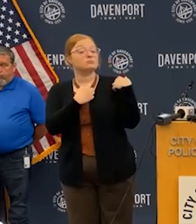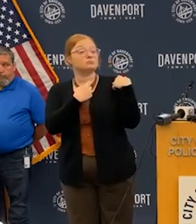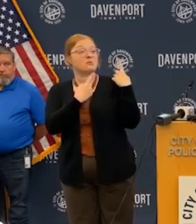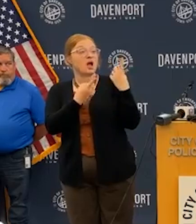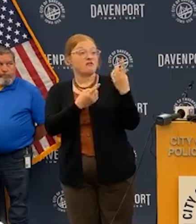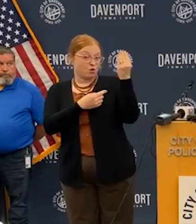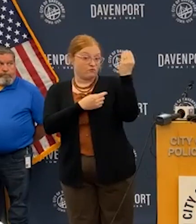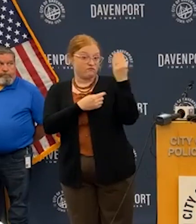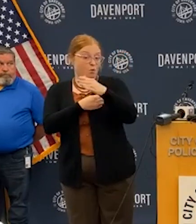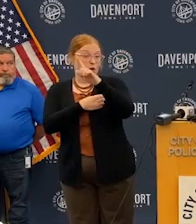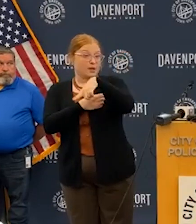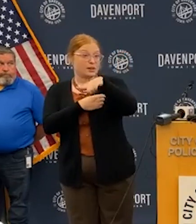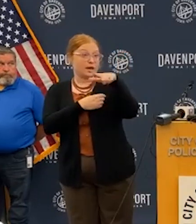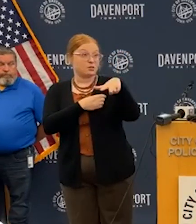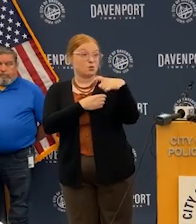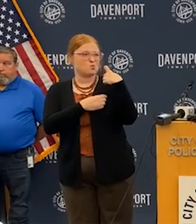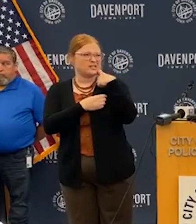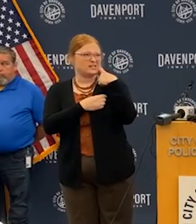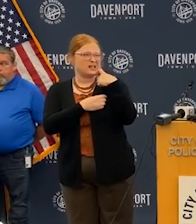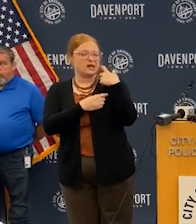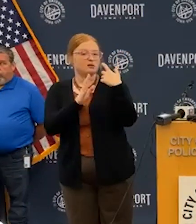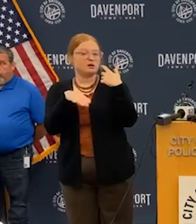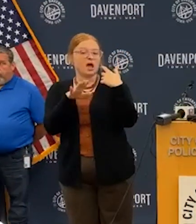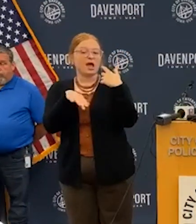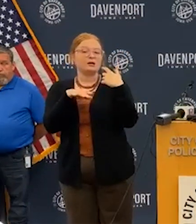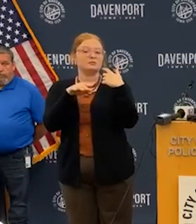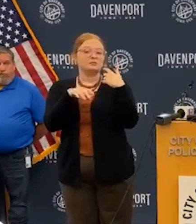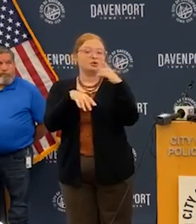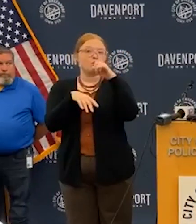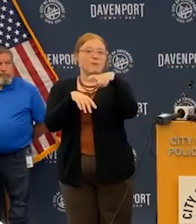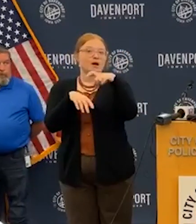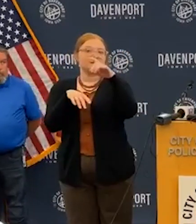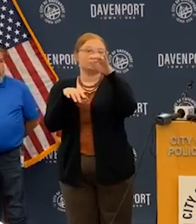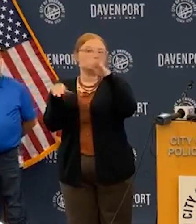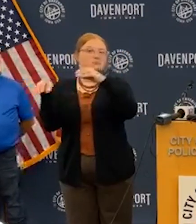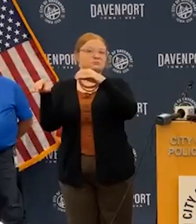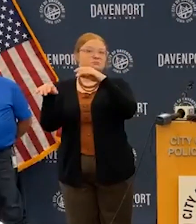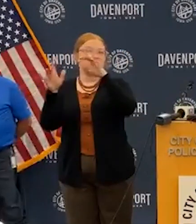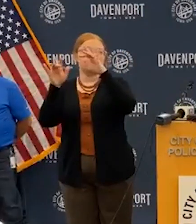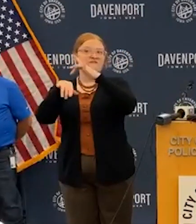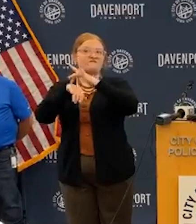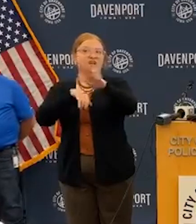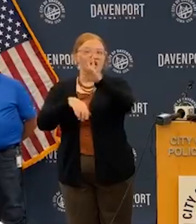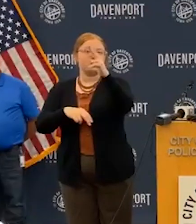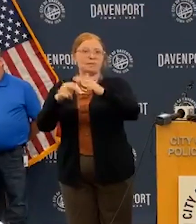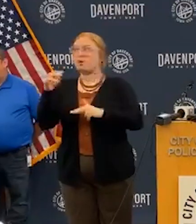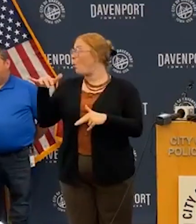the building? Absolutely. And what were the reasons for those vacations?